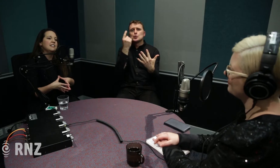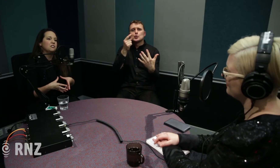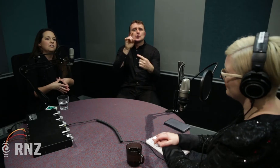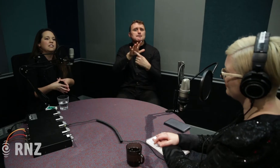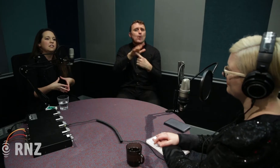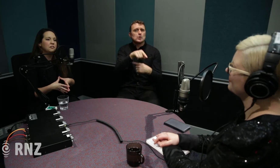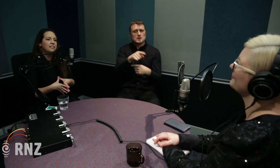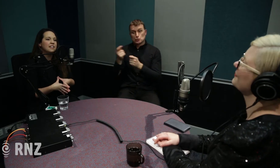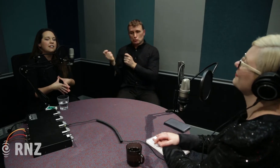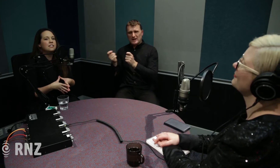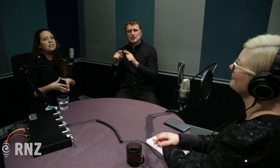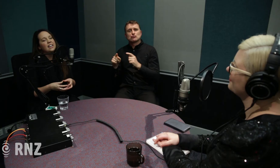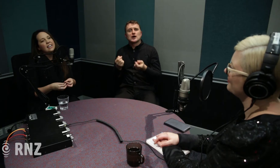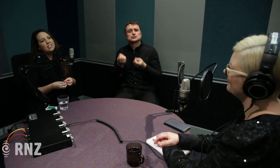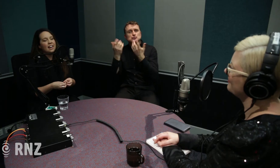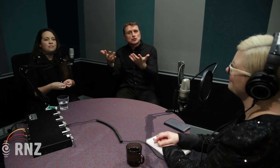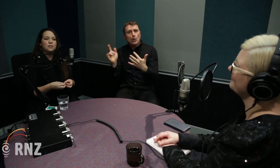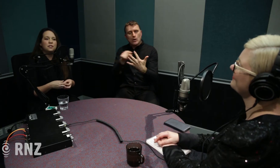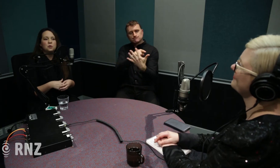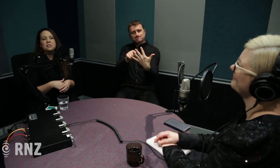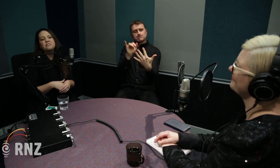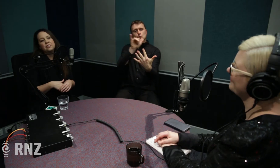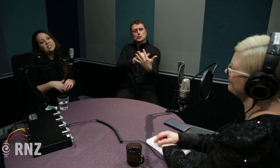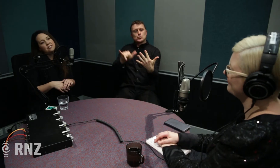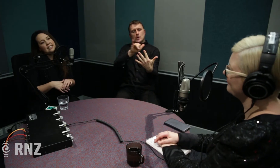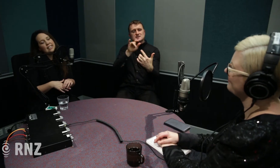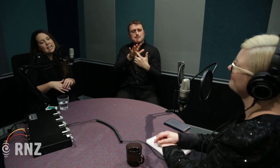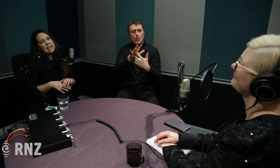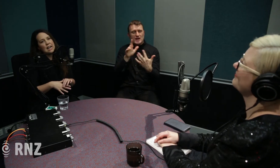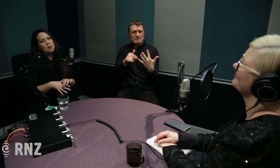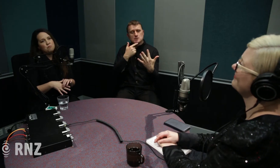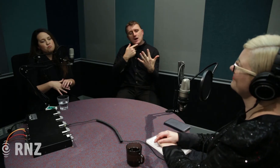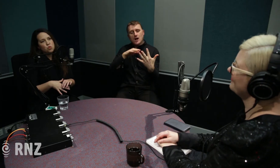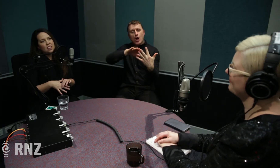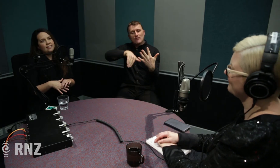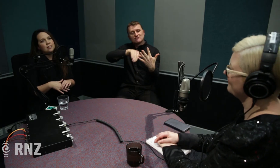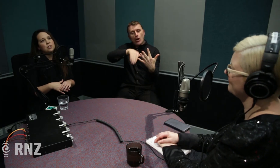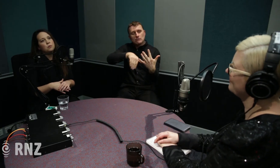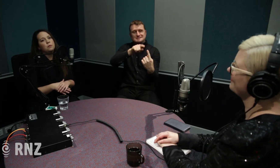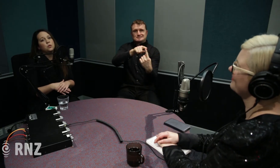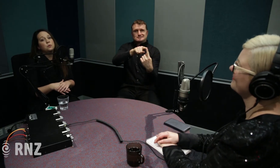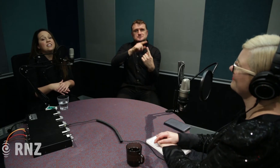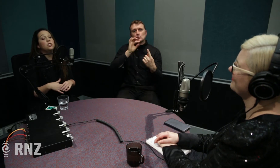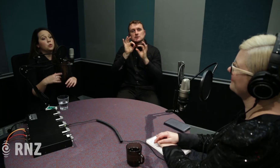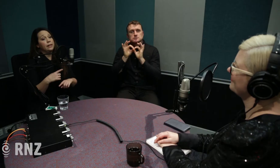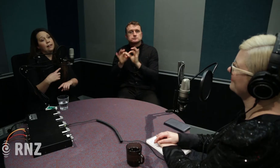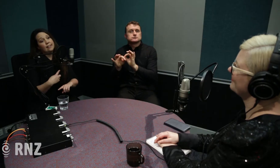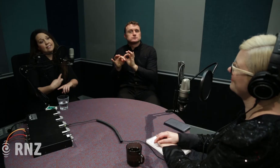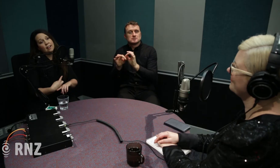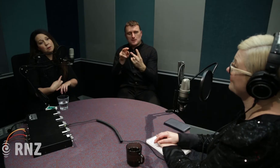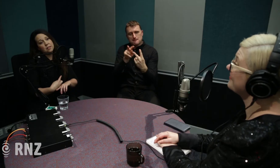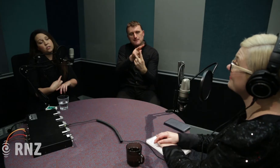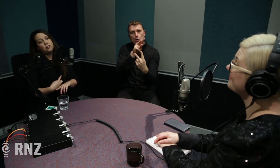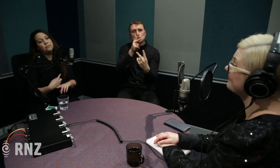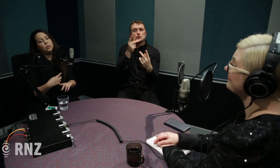trying to get across to the audience? So you have to do a little bit of filtering. And sometimes what we'll do is we'll actually join